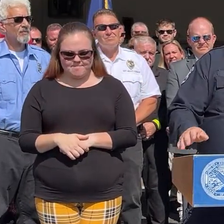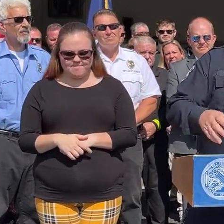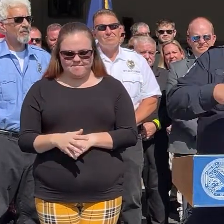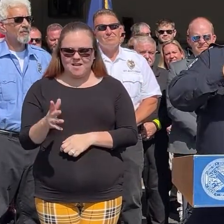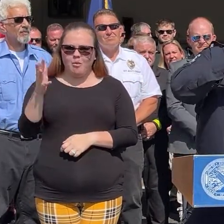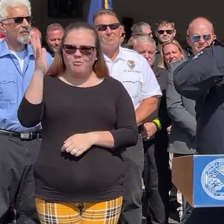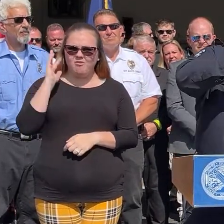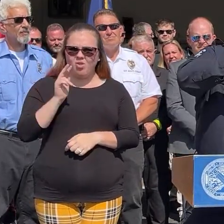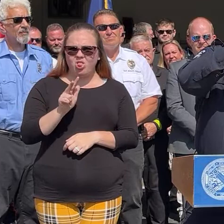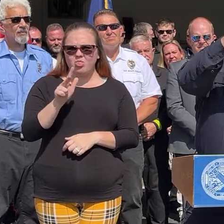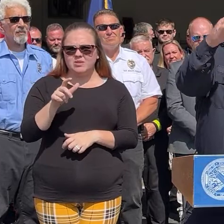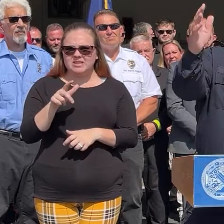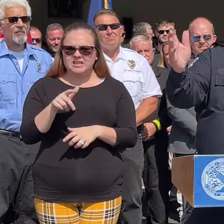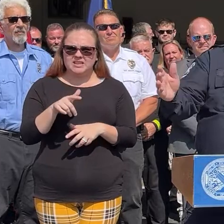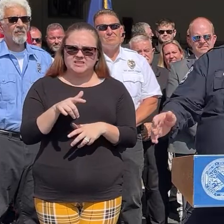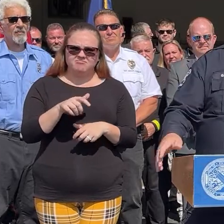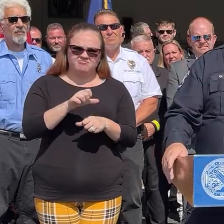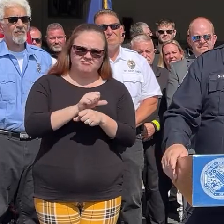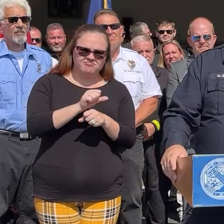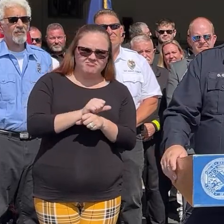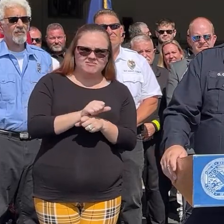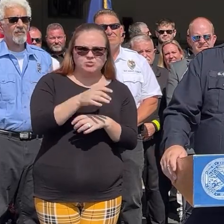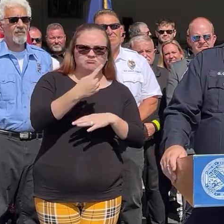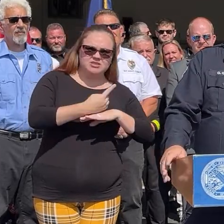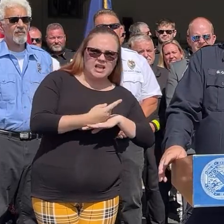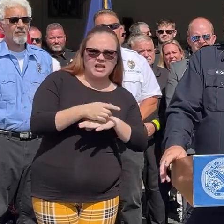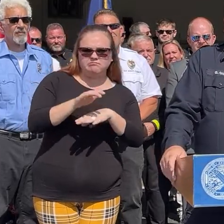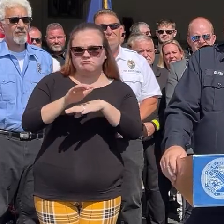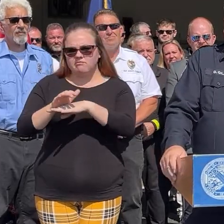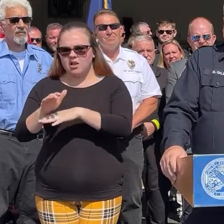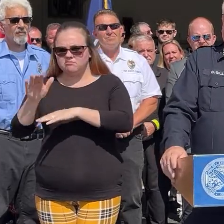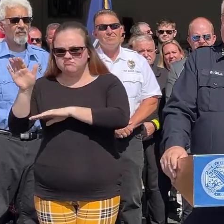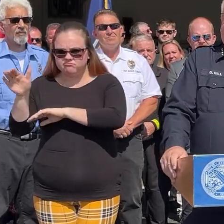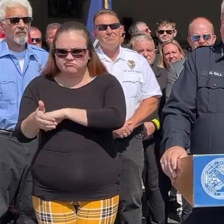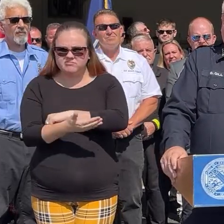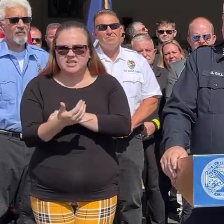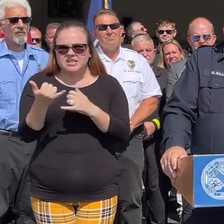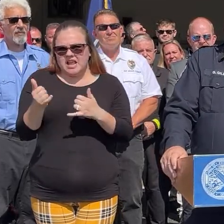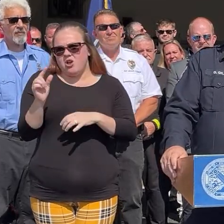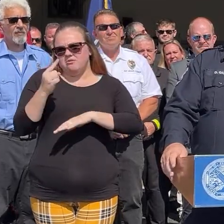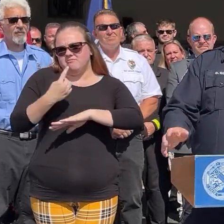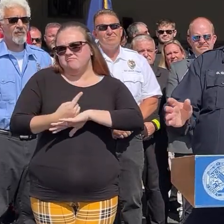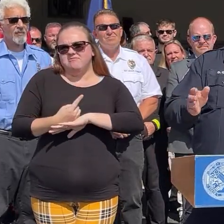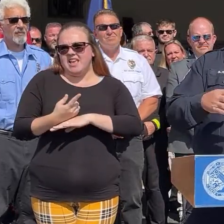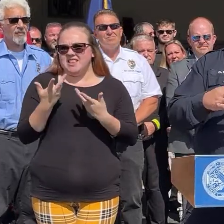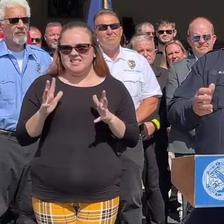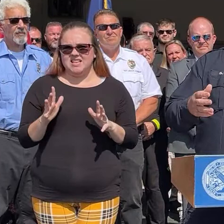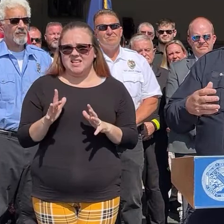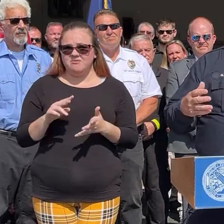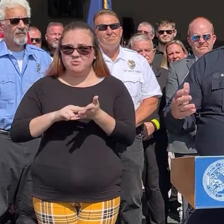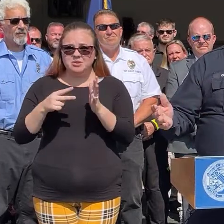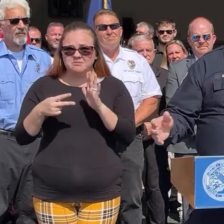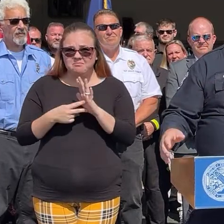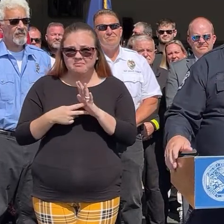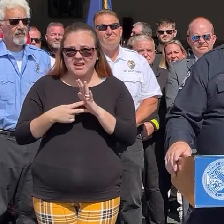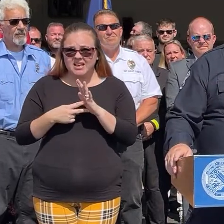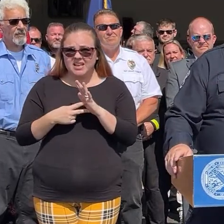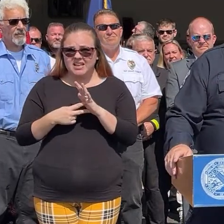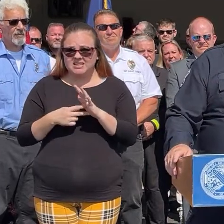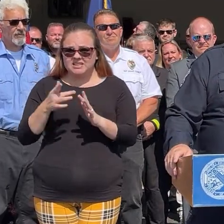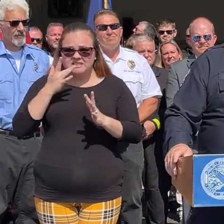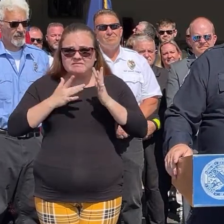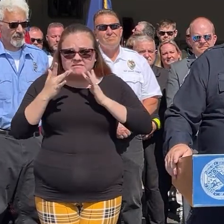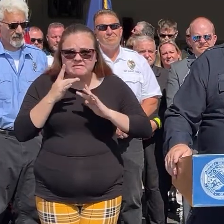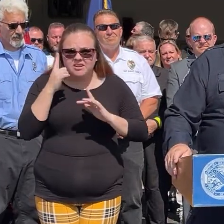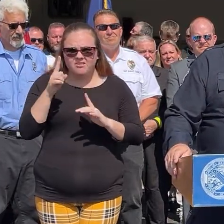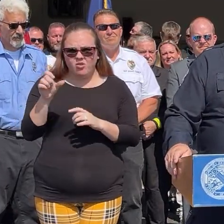employment time where people work days, nights, and evenings. Now we're pretty much just daytime. So that leaves a void during the day for supplemental services,